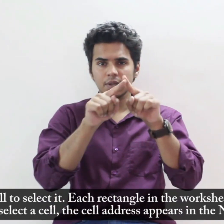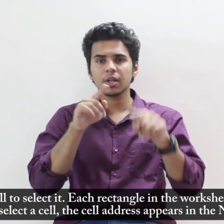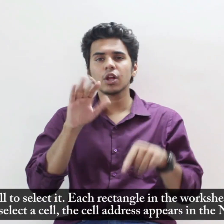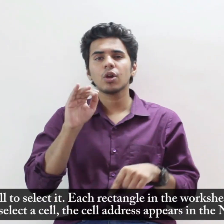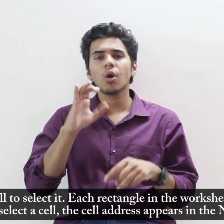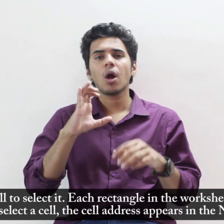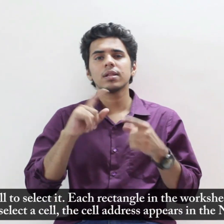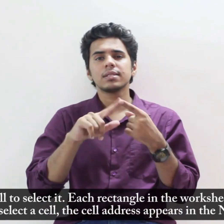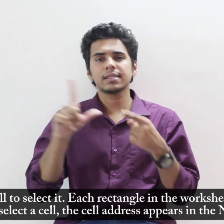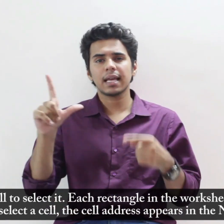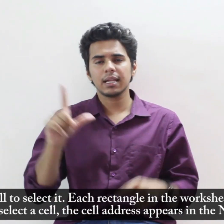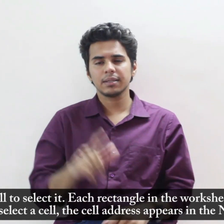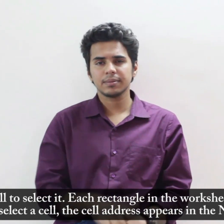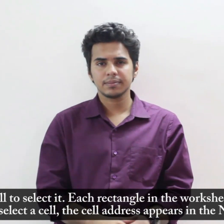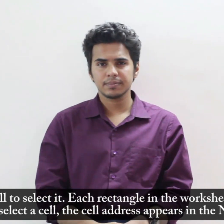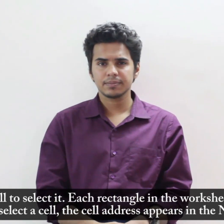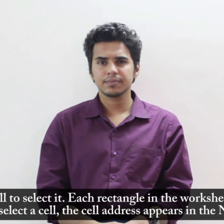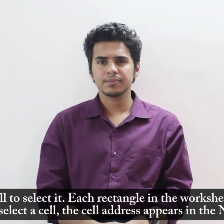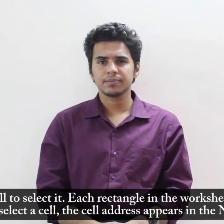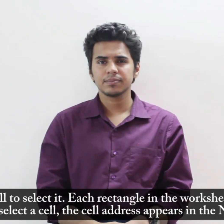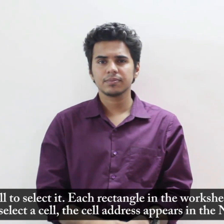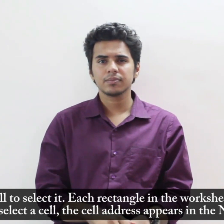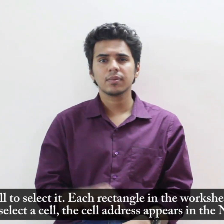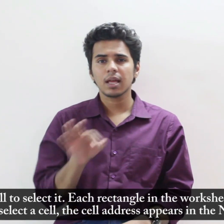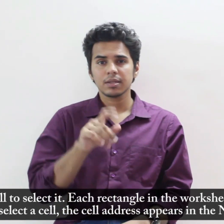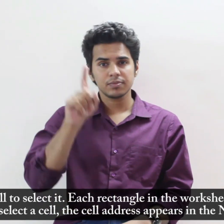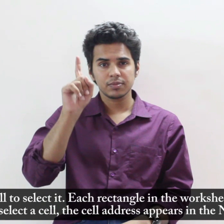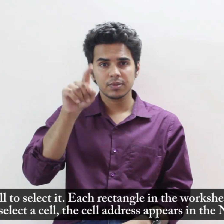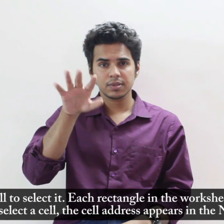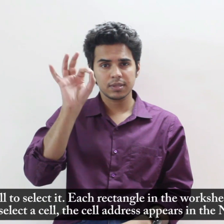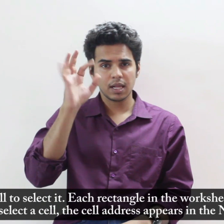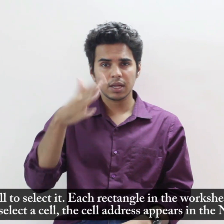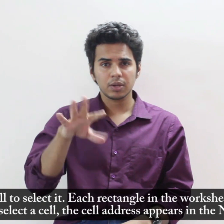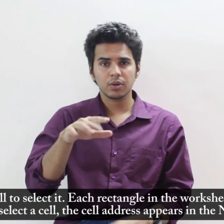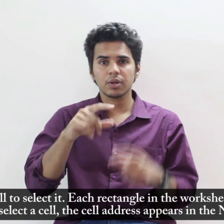cell. As you select a cell, the cell address appears in the name box.